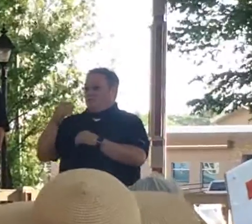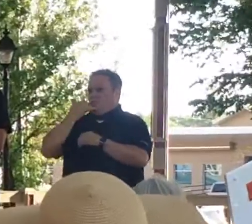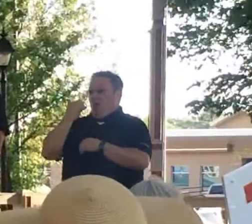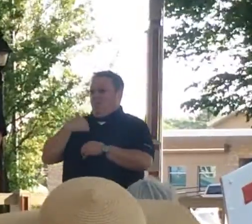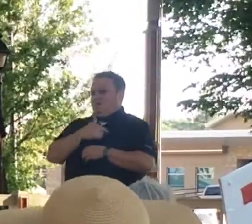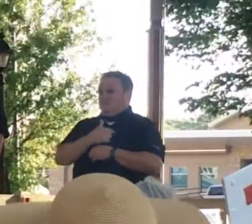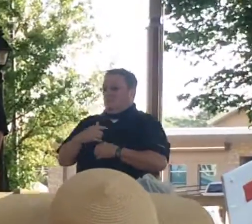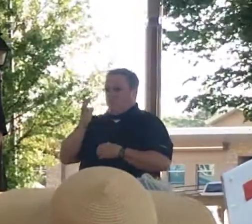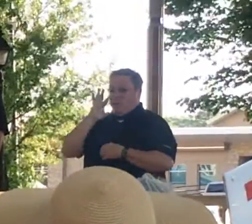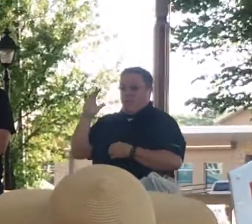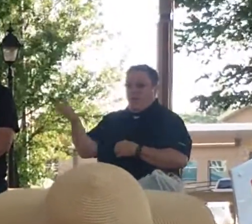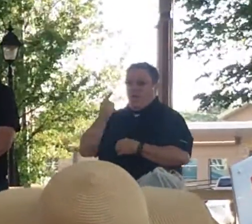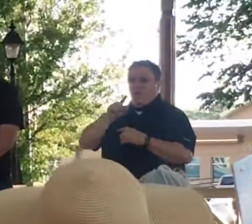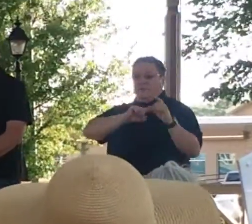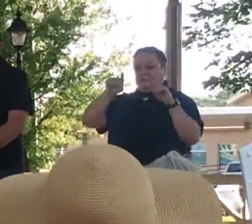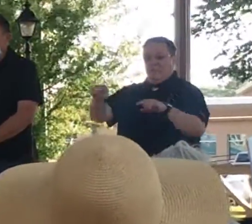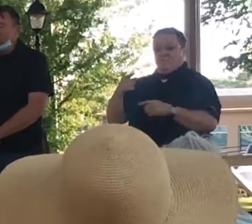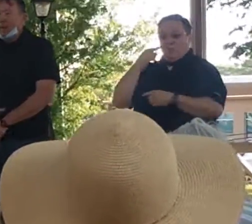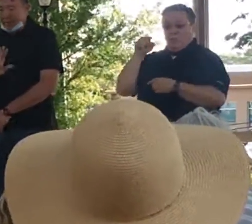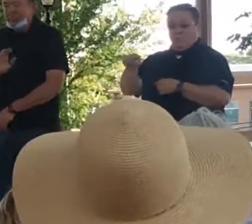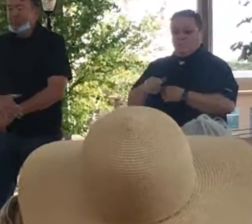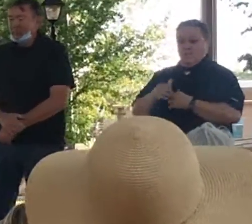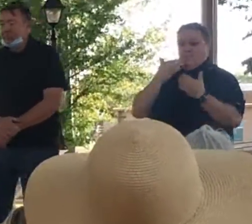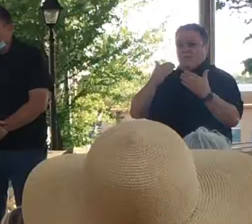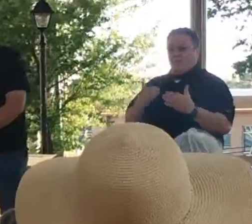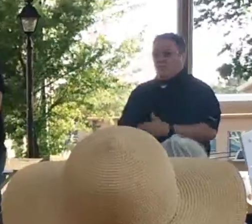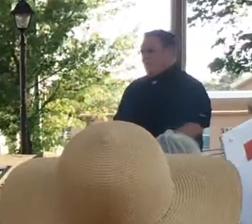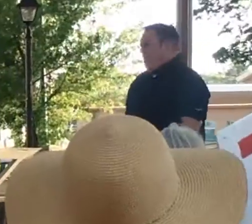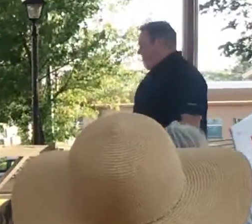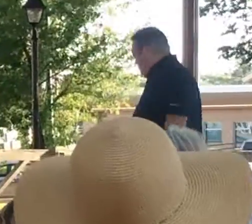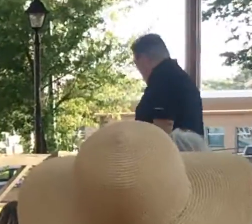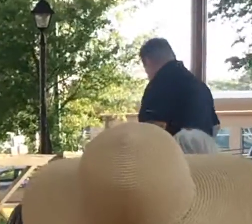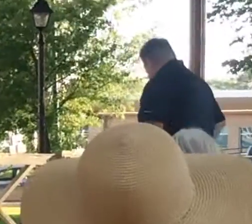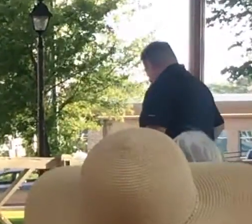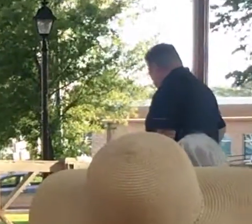us. We will always come for you. Thank you.